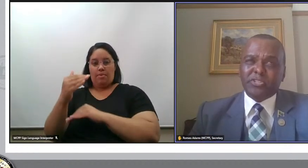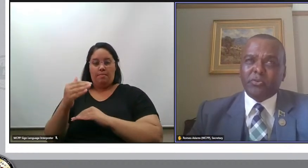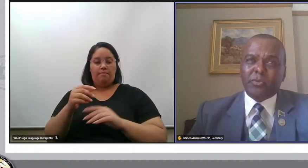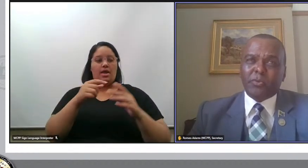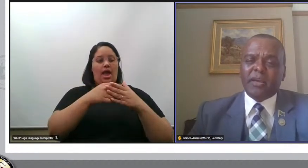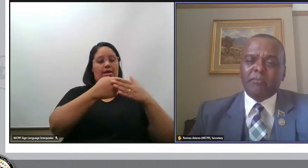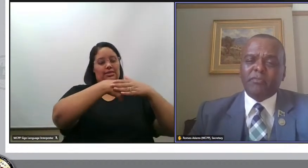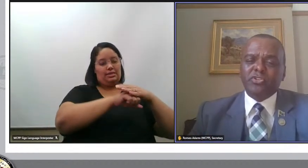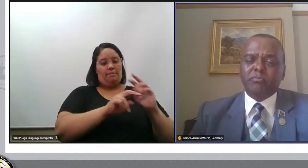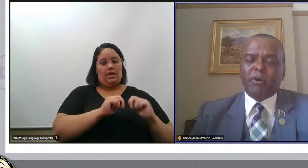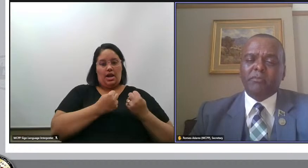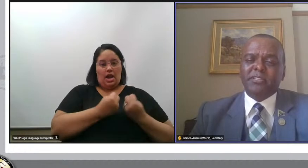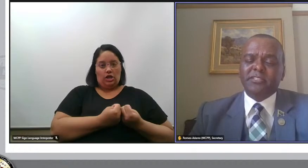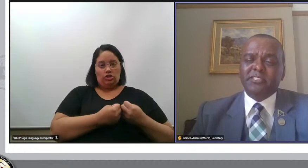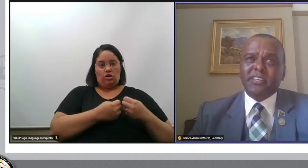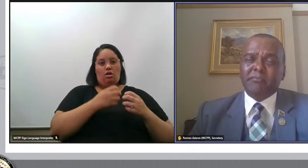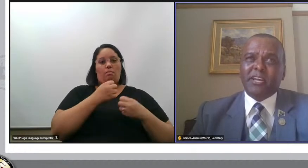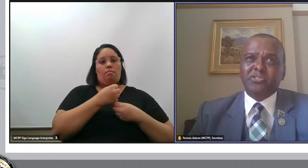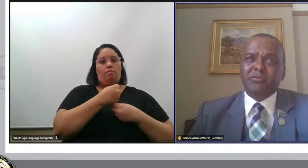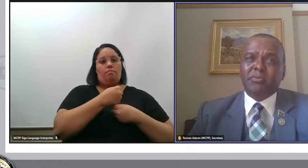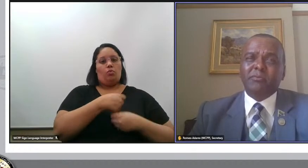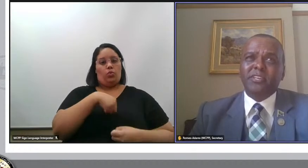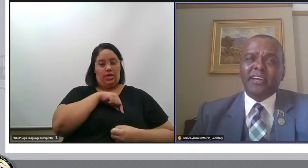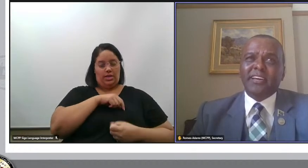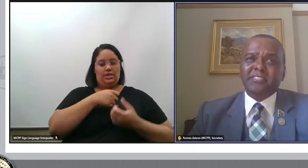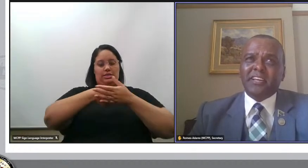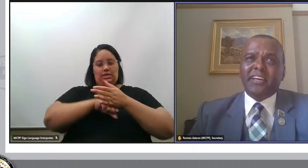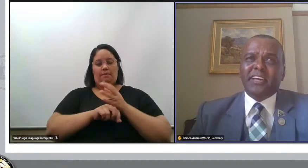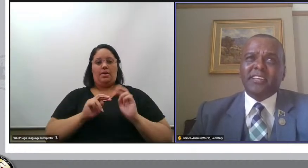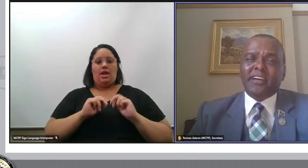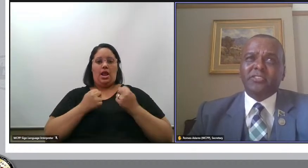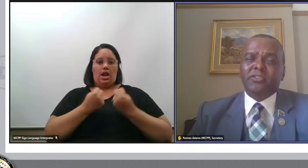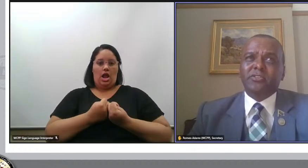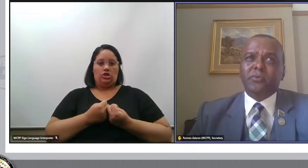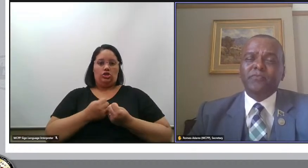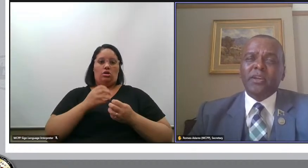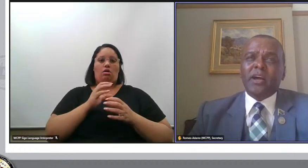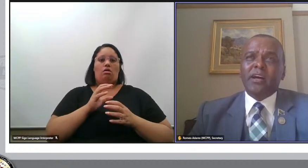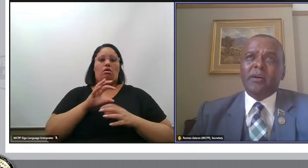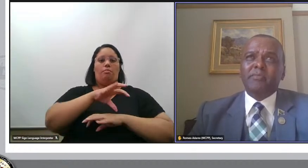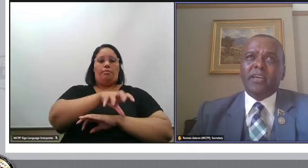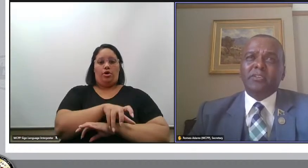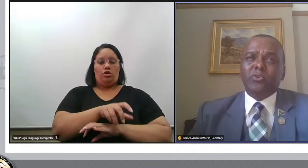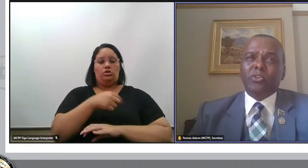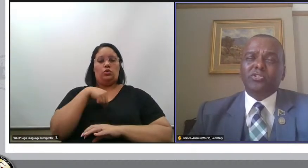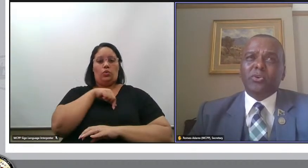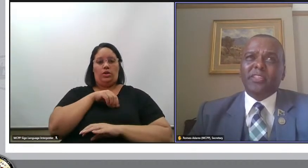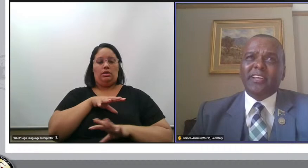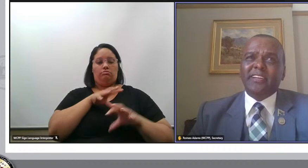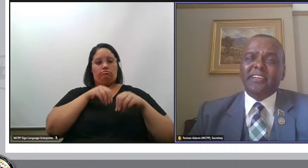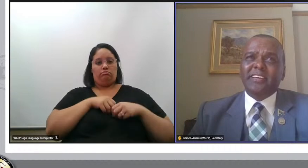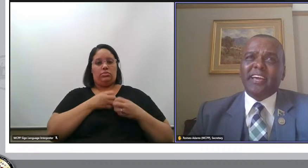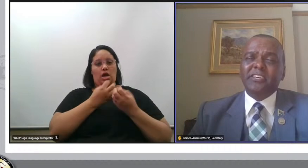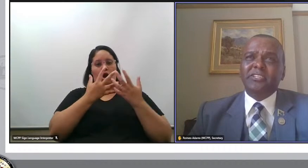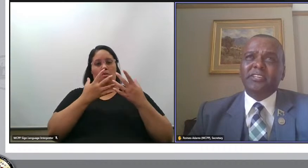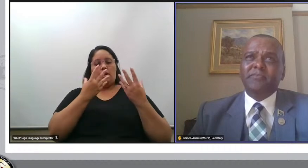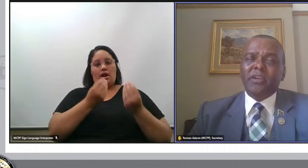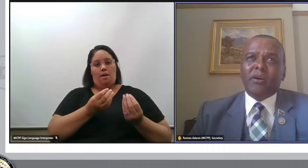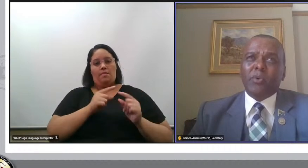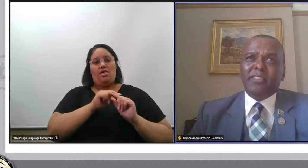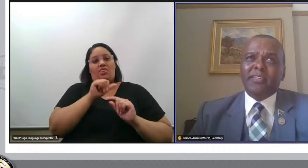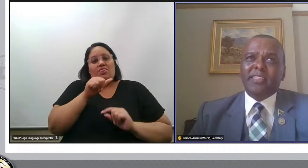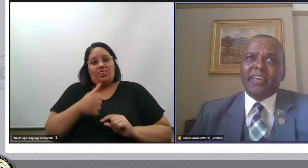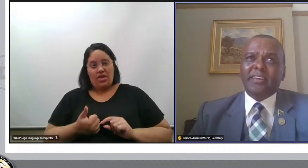branch, of which the Western Cape Provincial Parliament is a subnational branch, is then entitled to. There's also then an